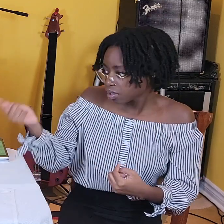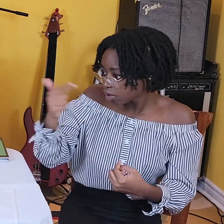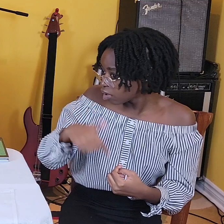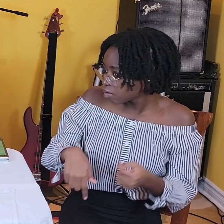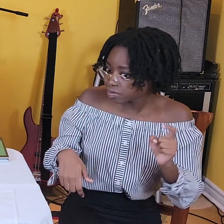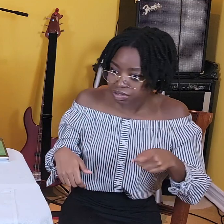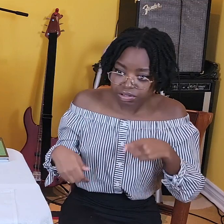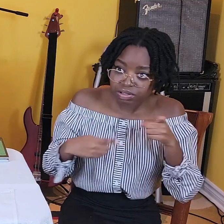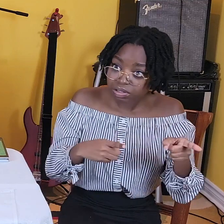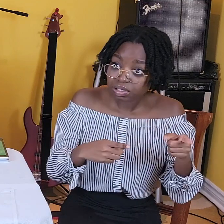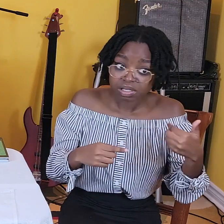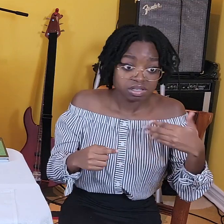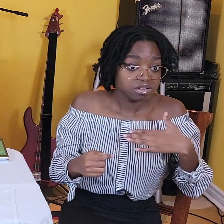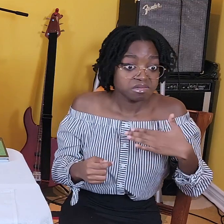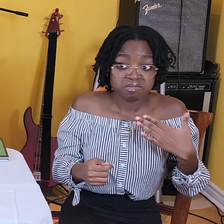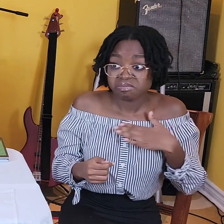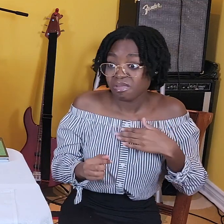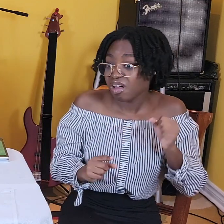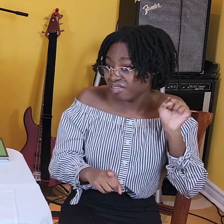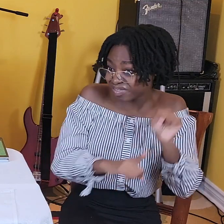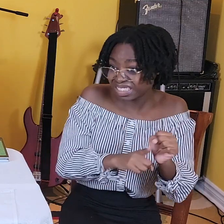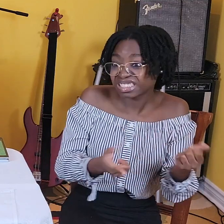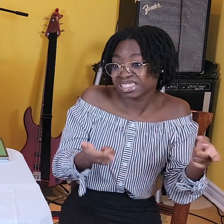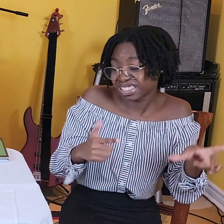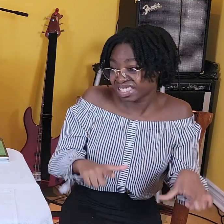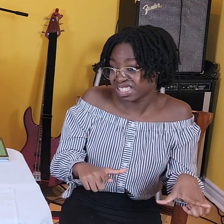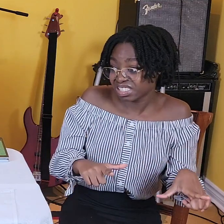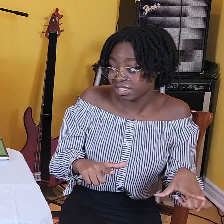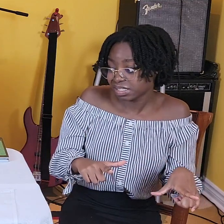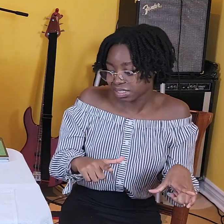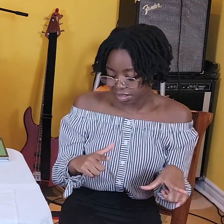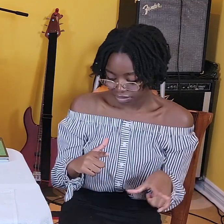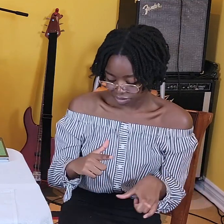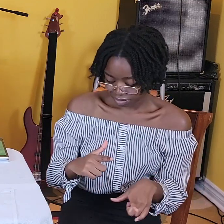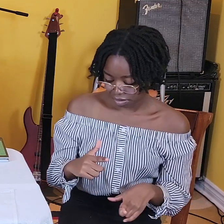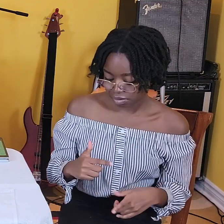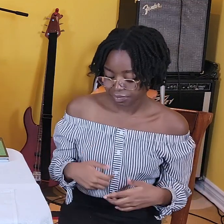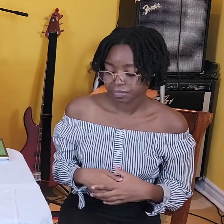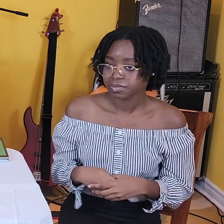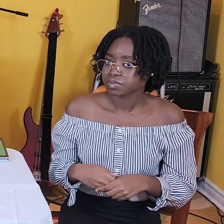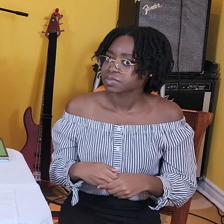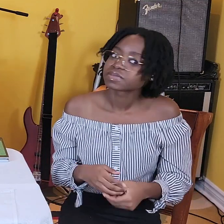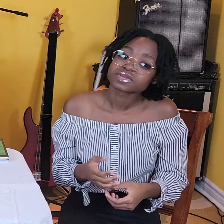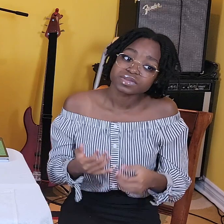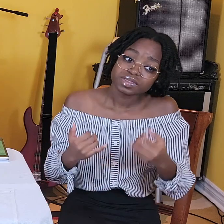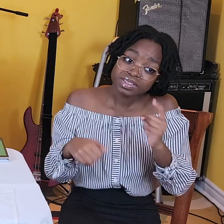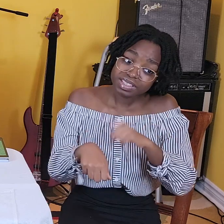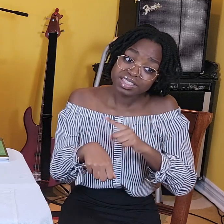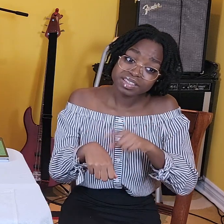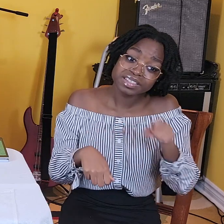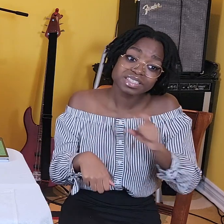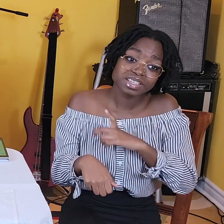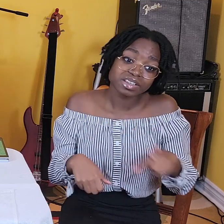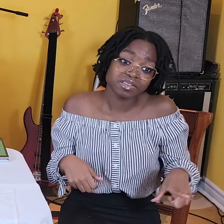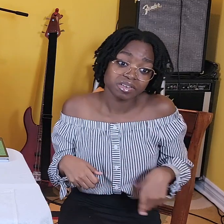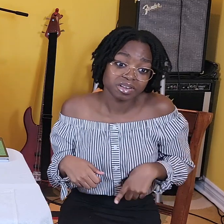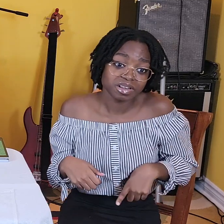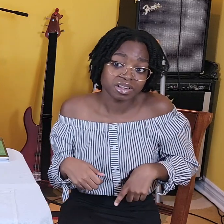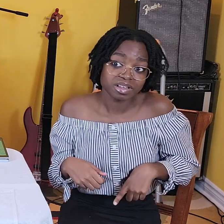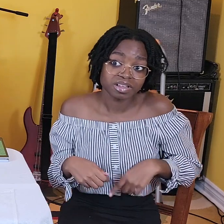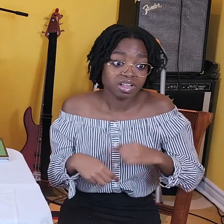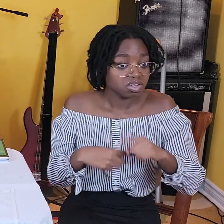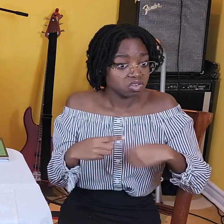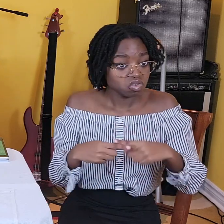Look, my betrayer is at hand." You see, so that's when the time when we need the Lord most is when the enemy is